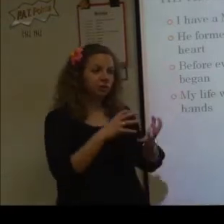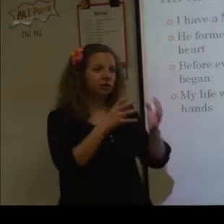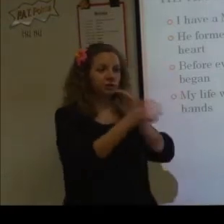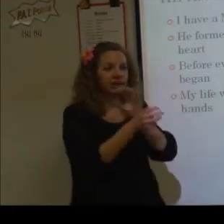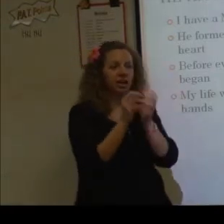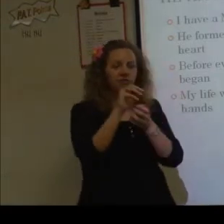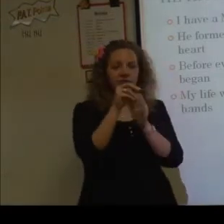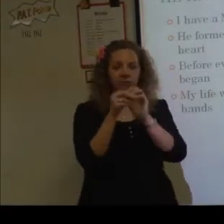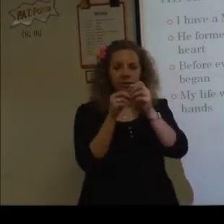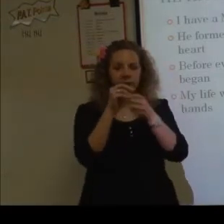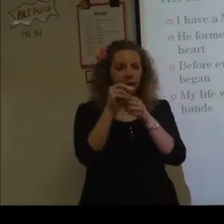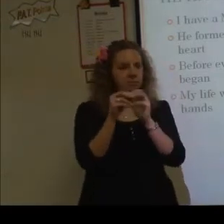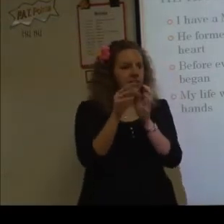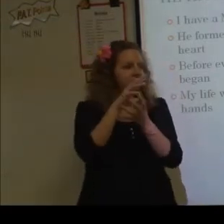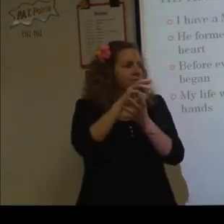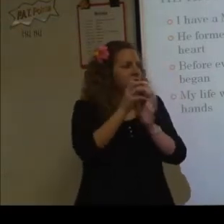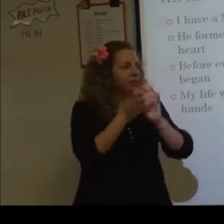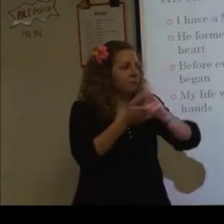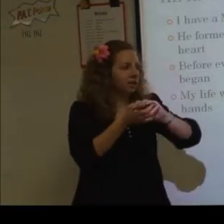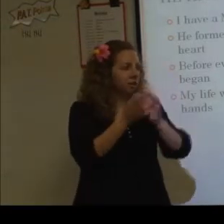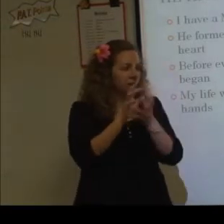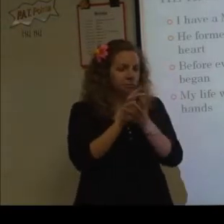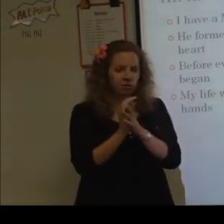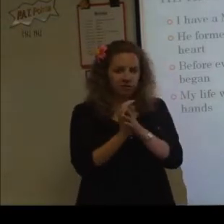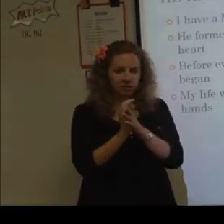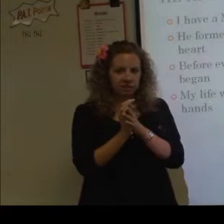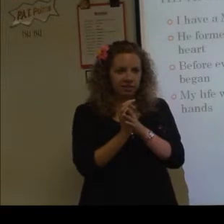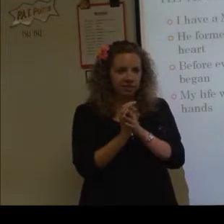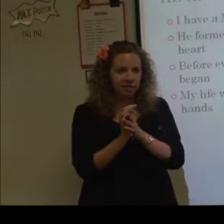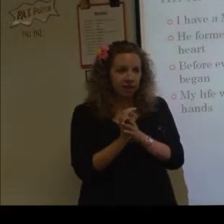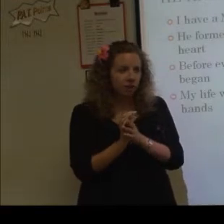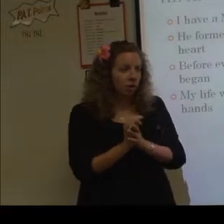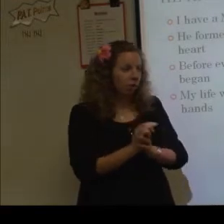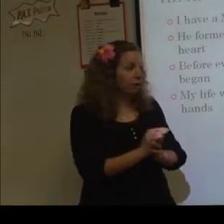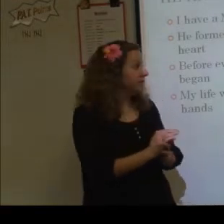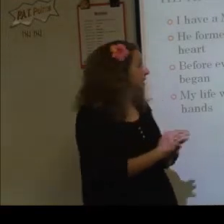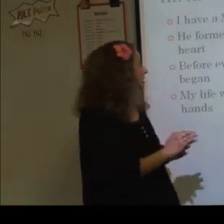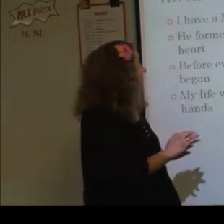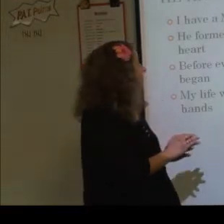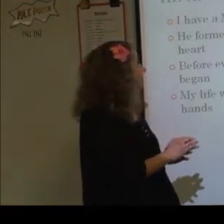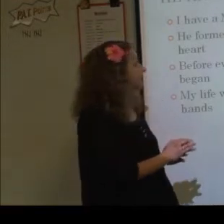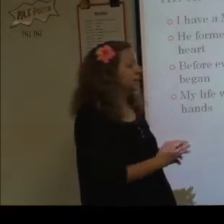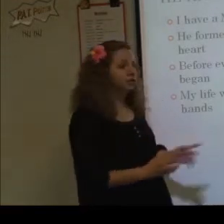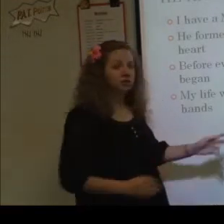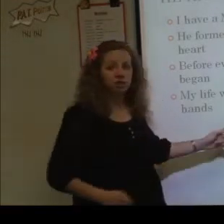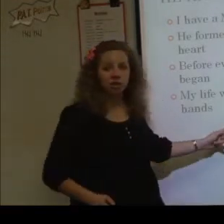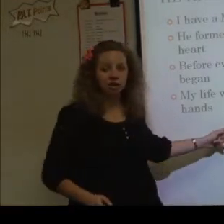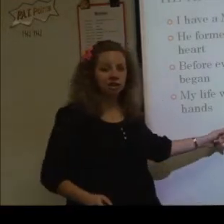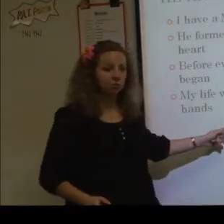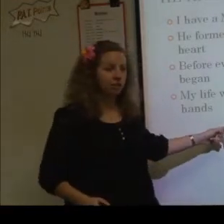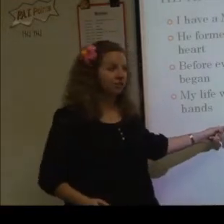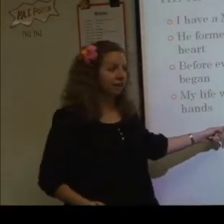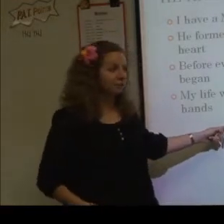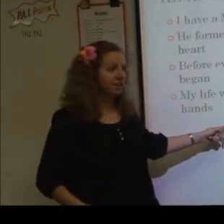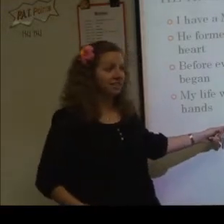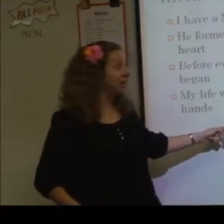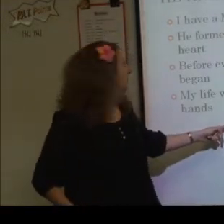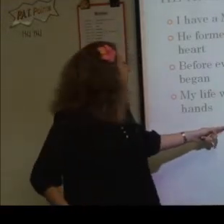through it and you could carefully rewrap it in the foil and make it all like perfect and everything like that. Or let's say that they start this song and it's really fast paced and I'm